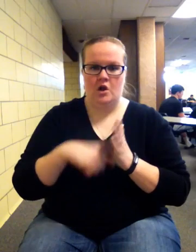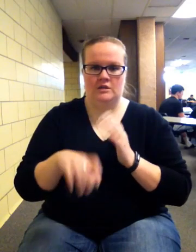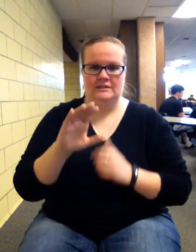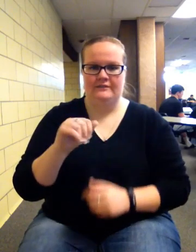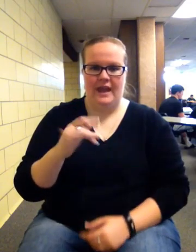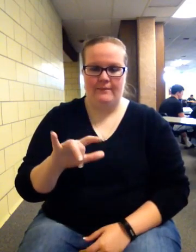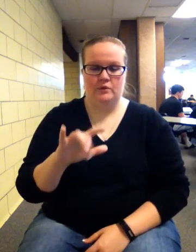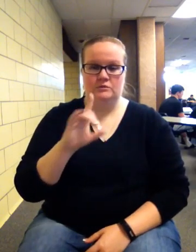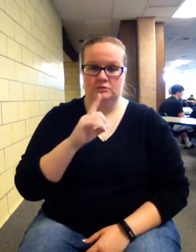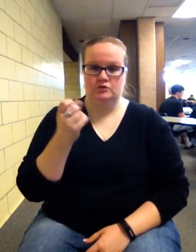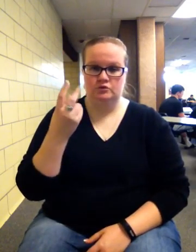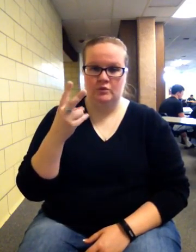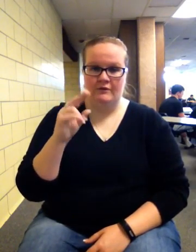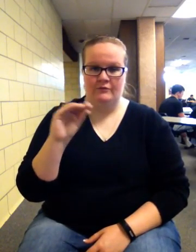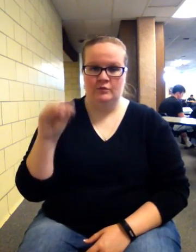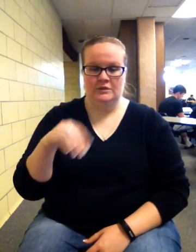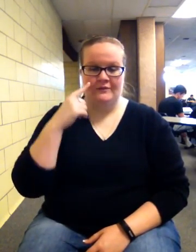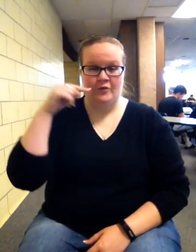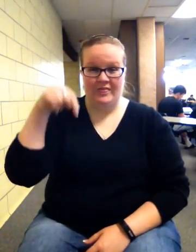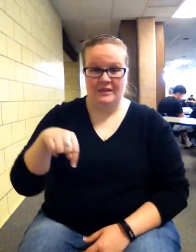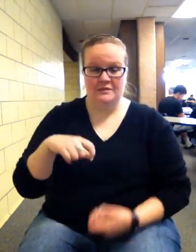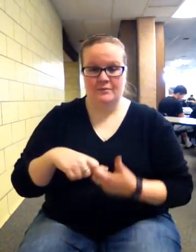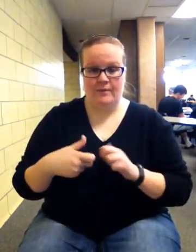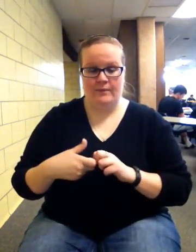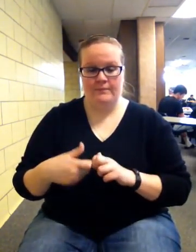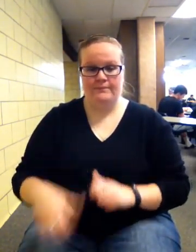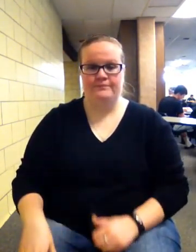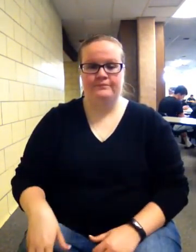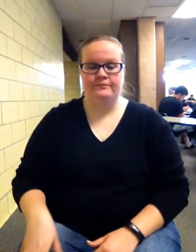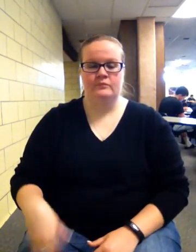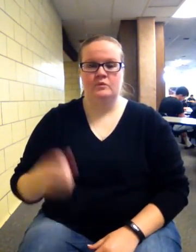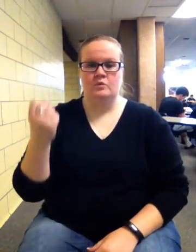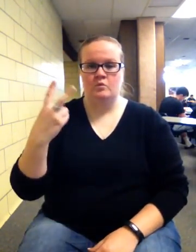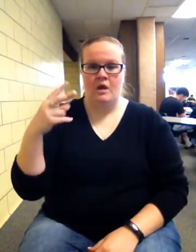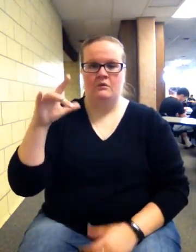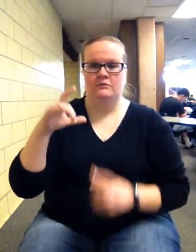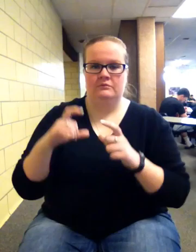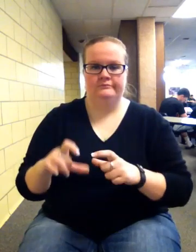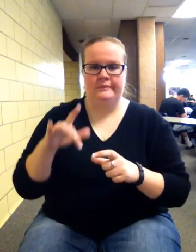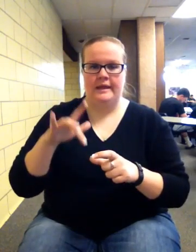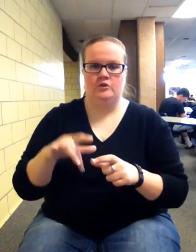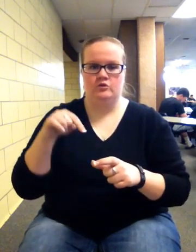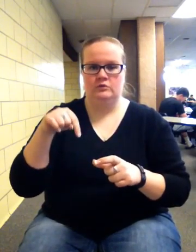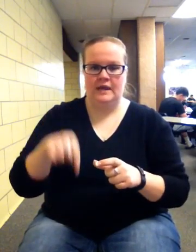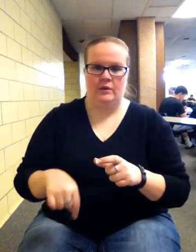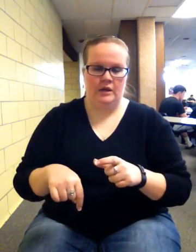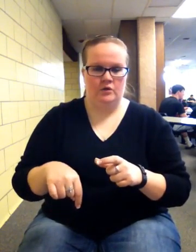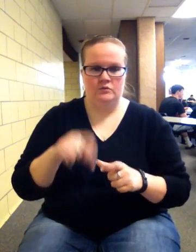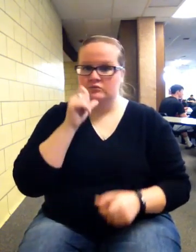It's 12% for this problem. 12, enter, down arrow. Then don't forget to hit CPT.